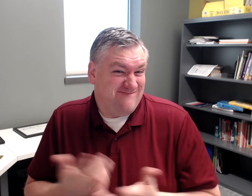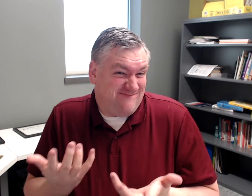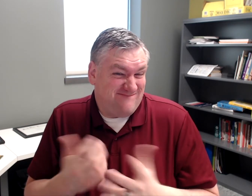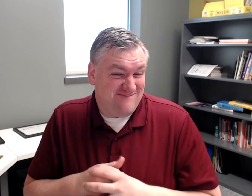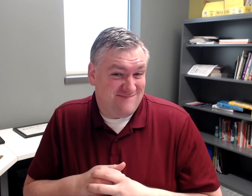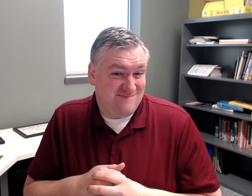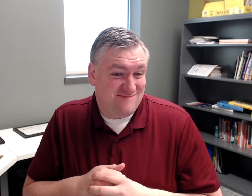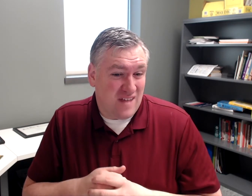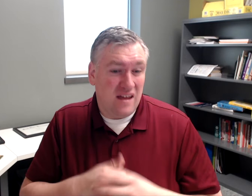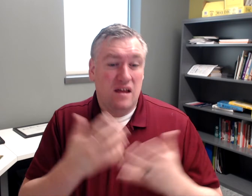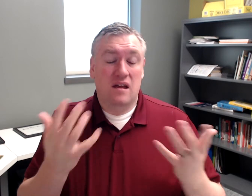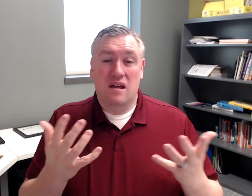level.